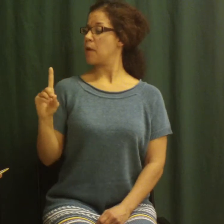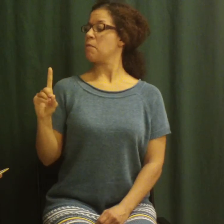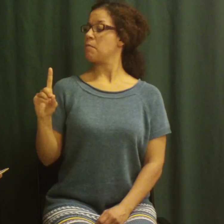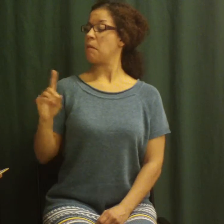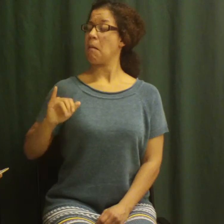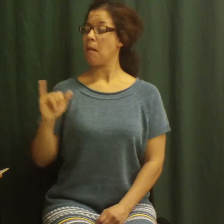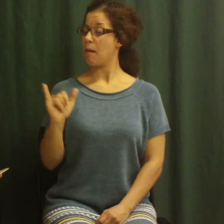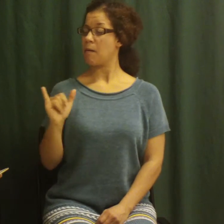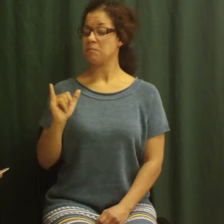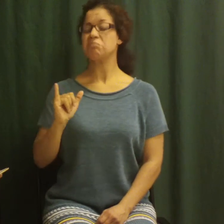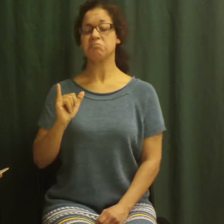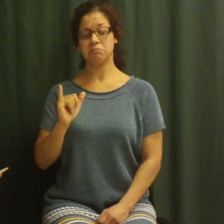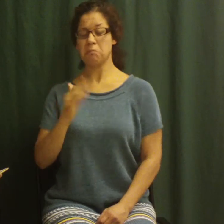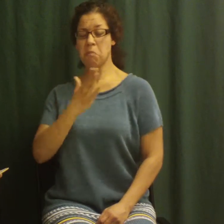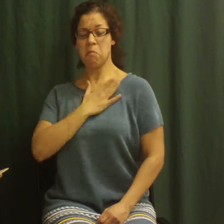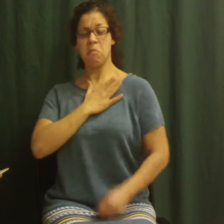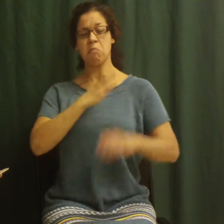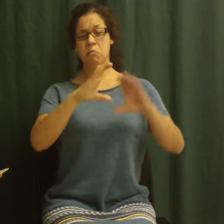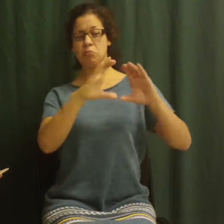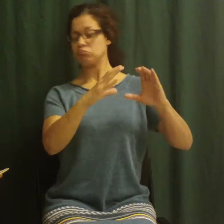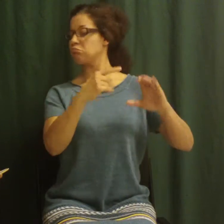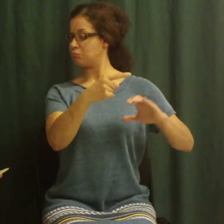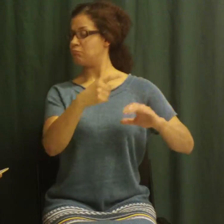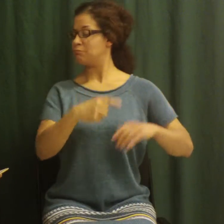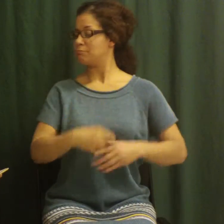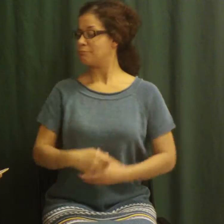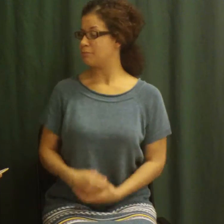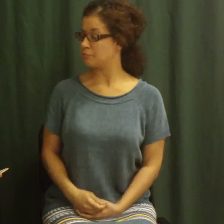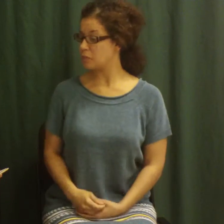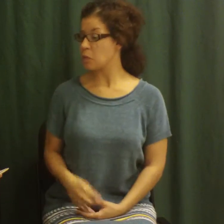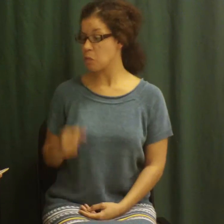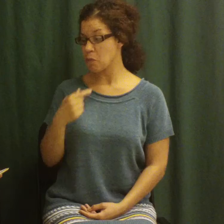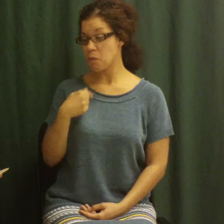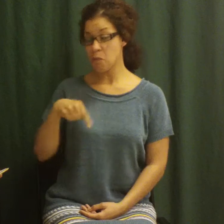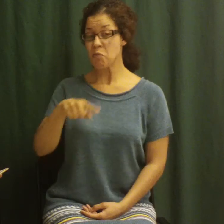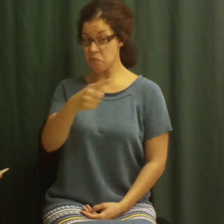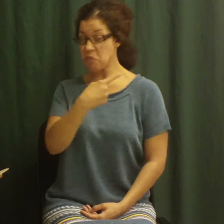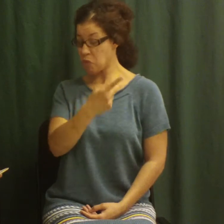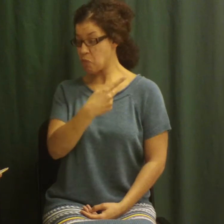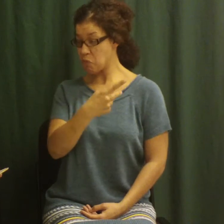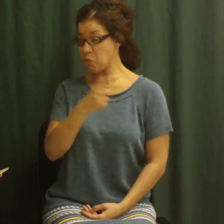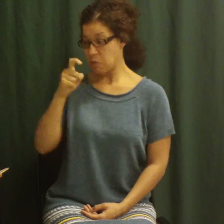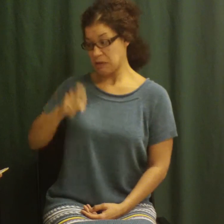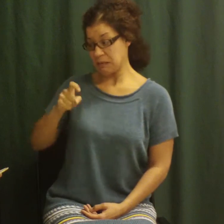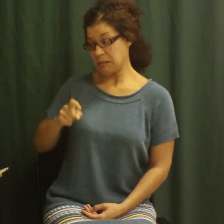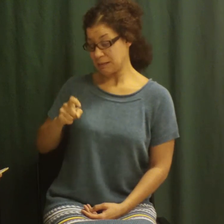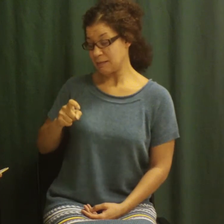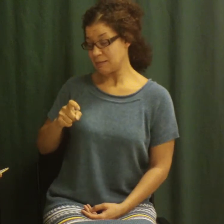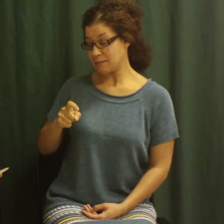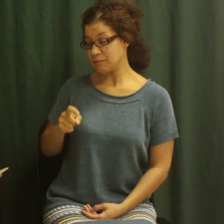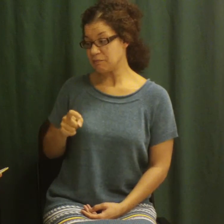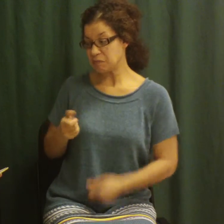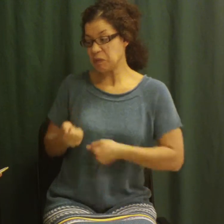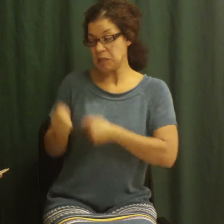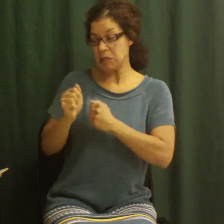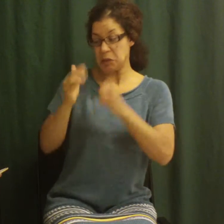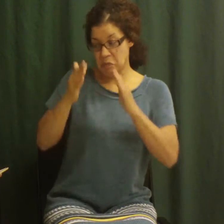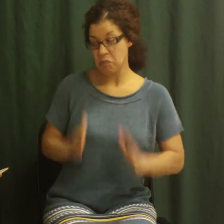been needin' a digger like yourself. We've a chest of treasure to